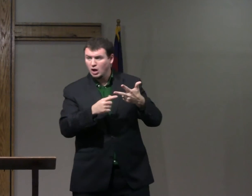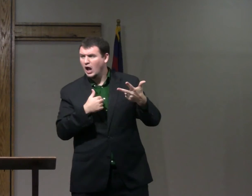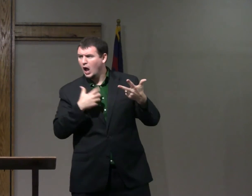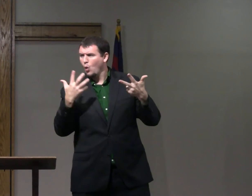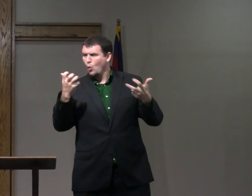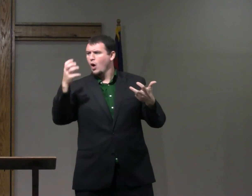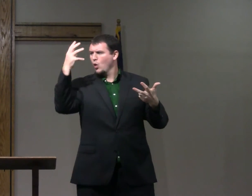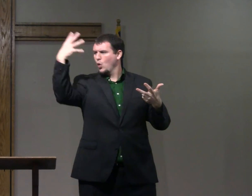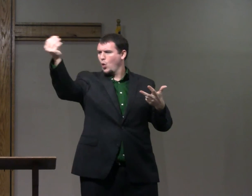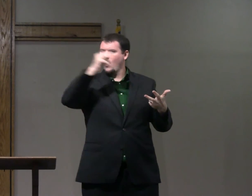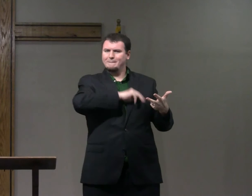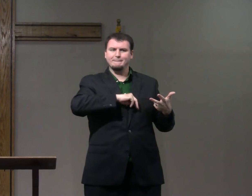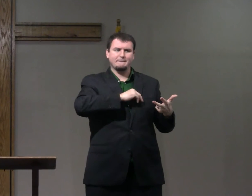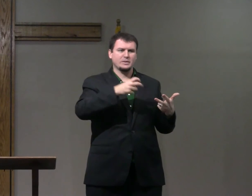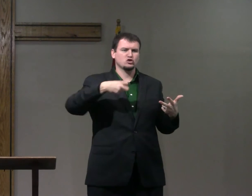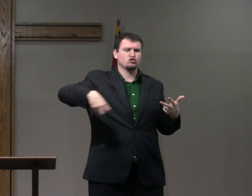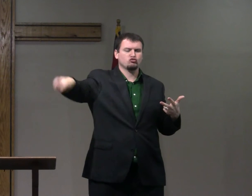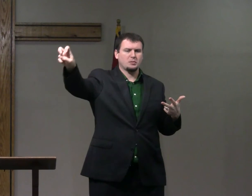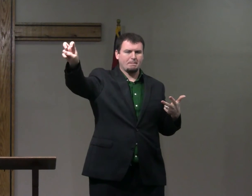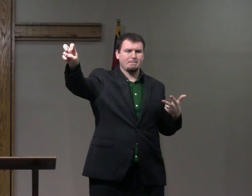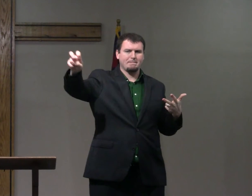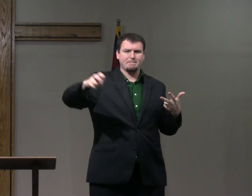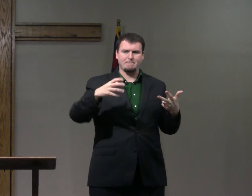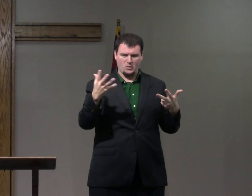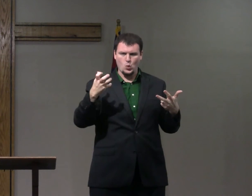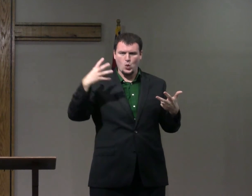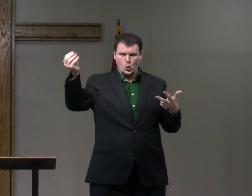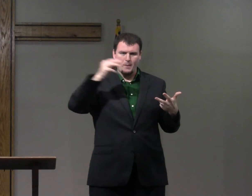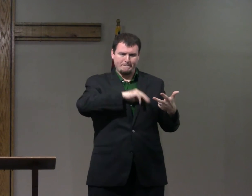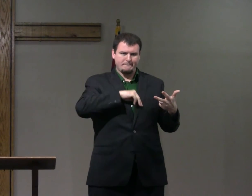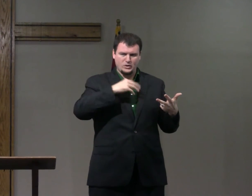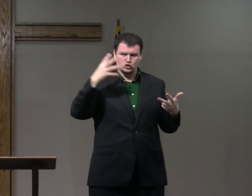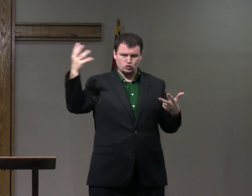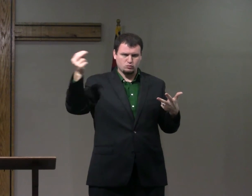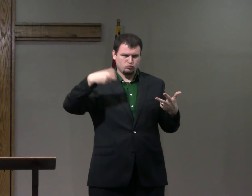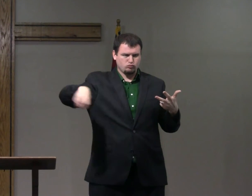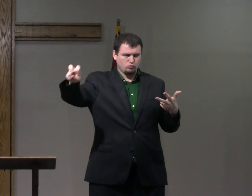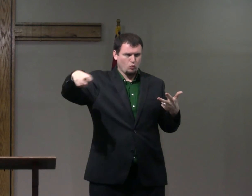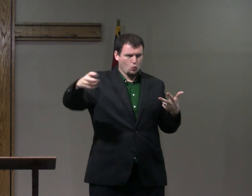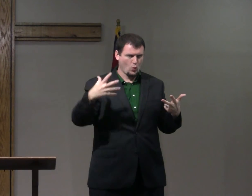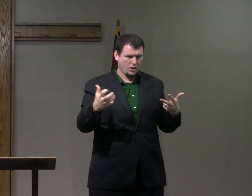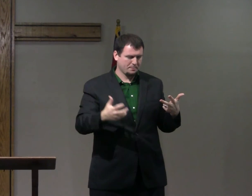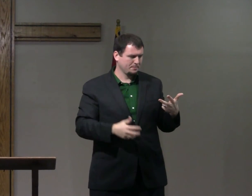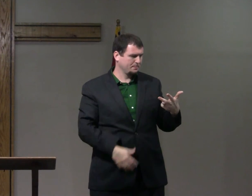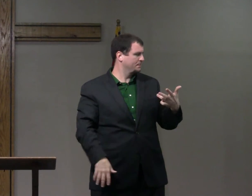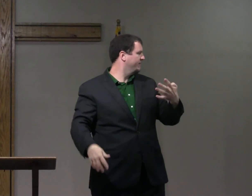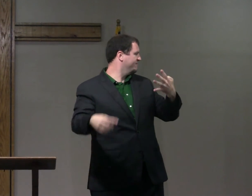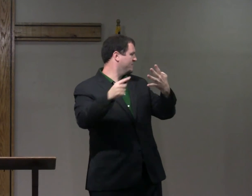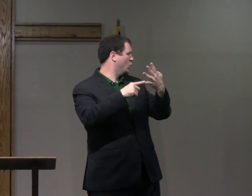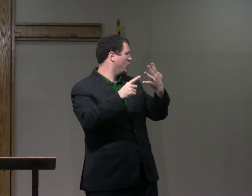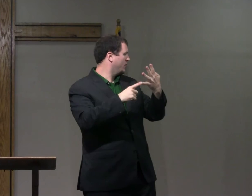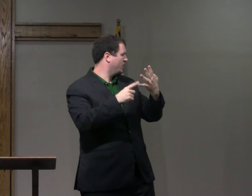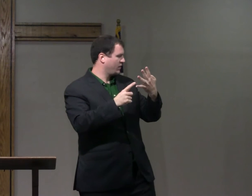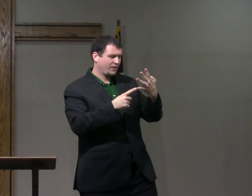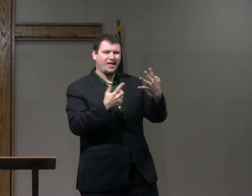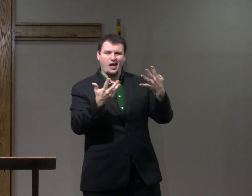My third goal is I want us to take a missions trip. I want us to go.